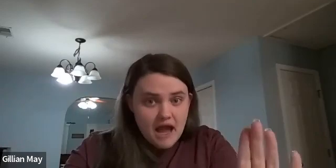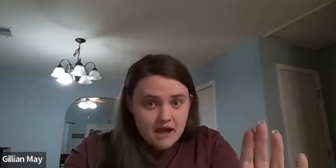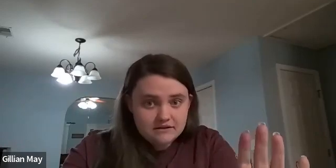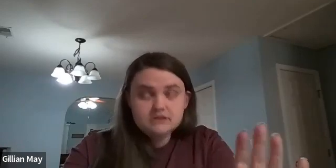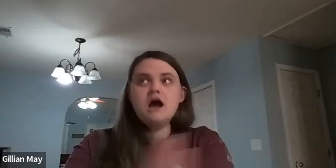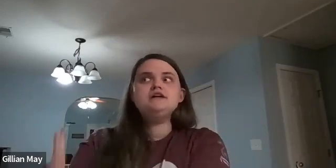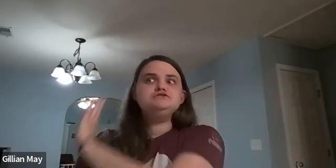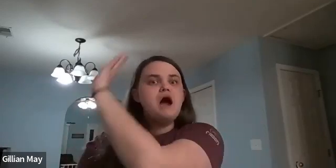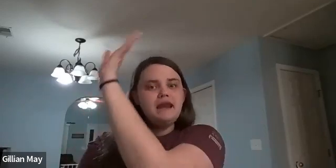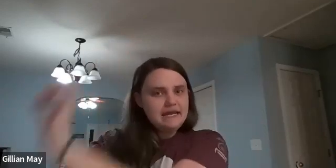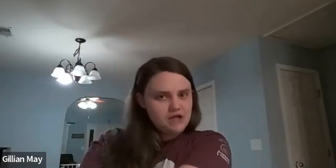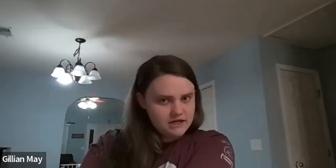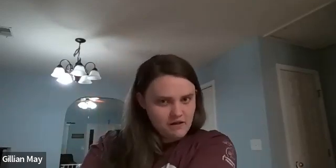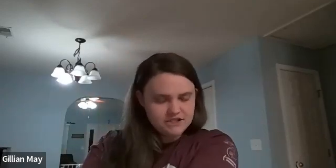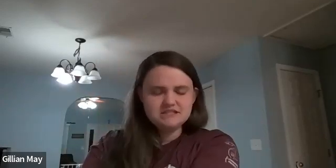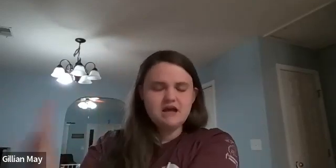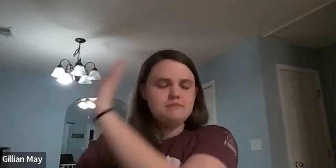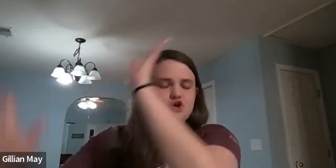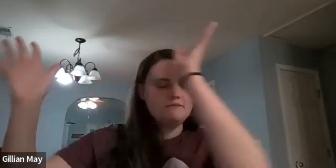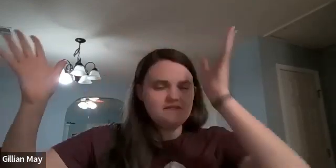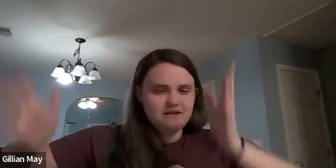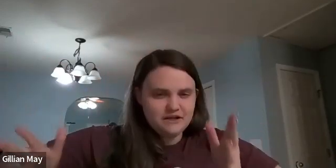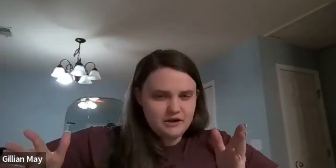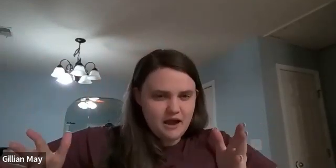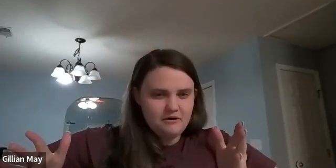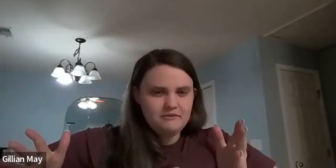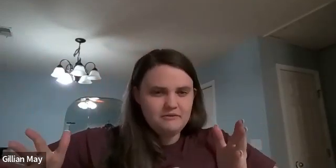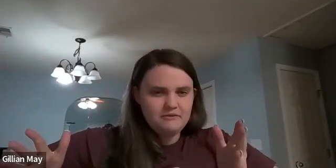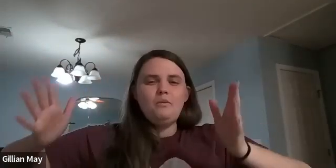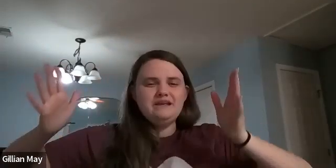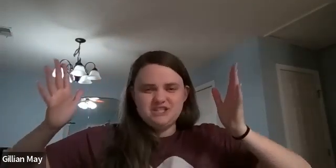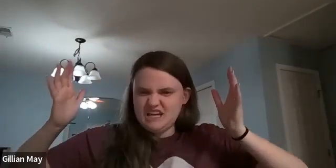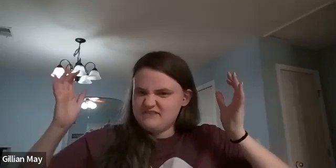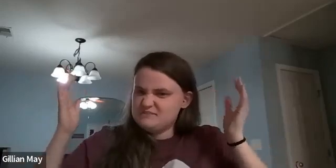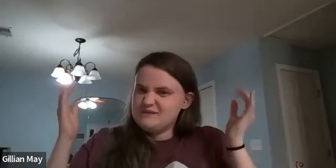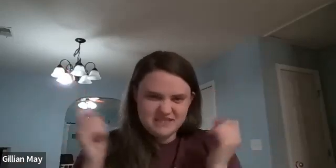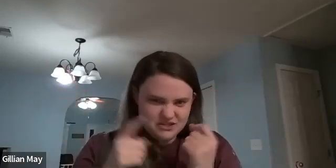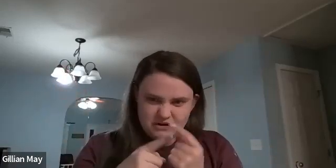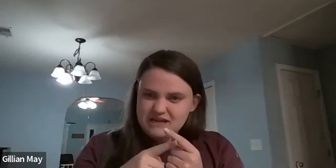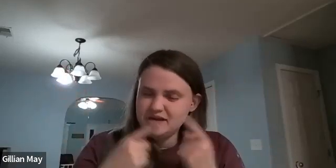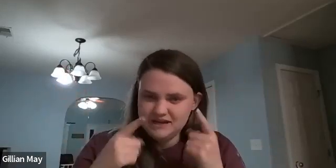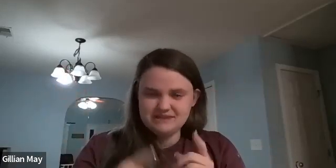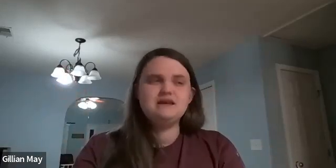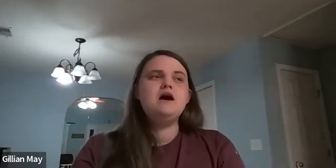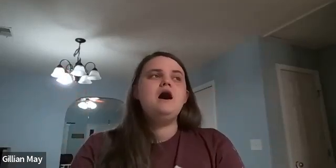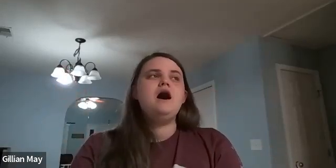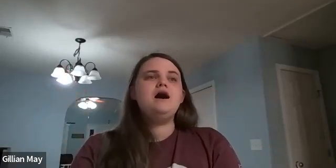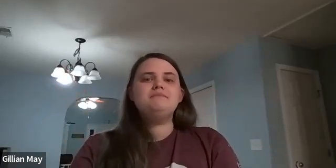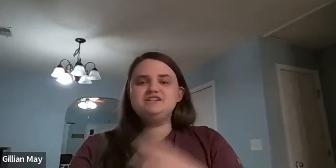bad. I do not hate audiologists. I'm trying to make that clear now. We just have sometimes some disagreeing opinions. My dog